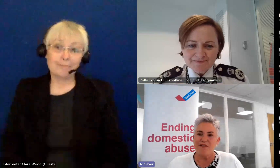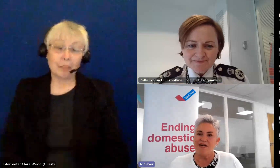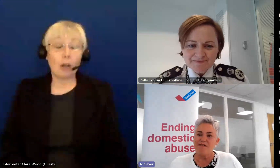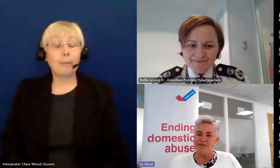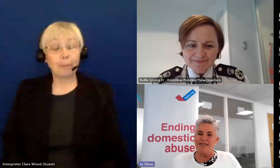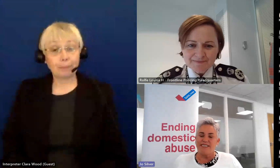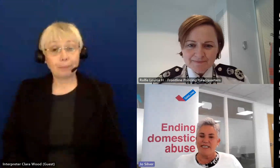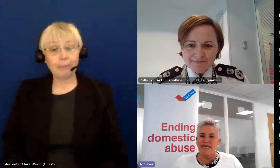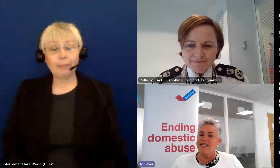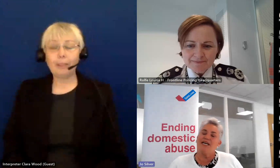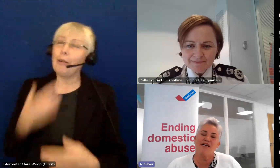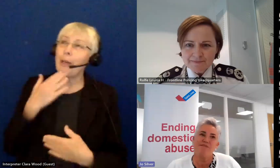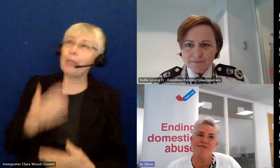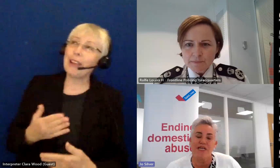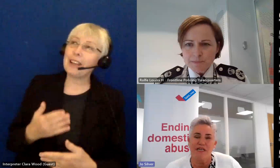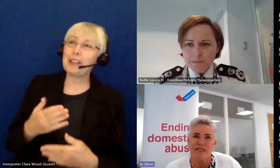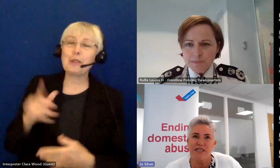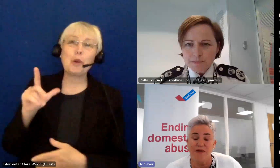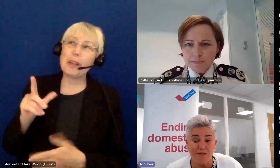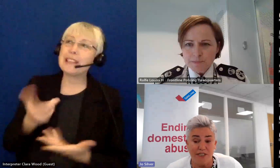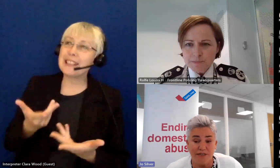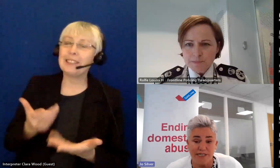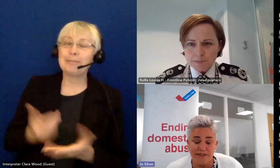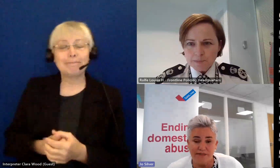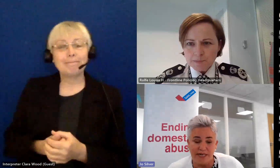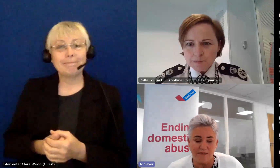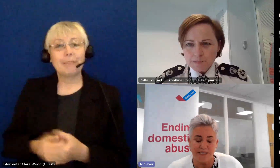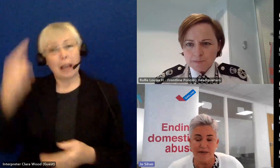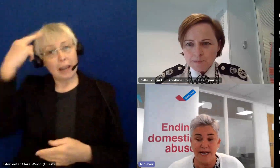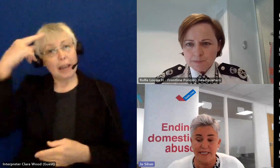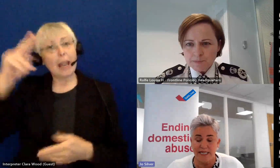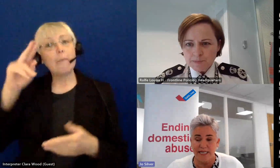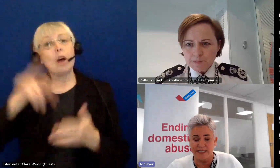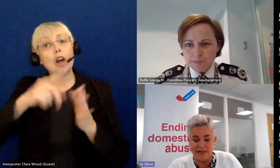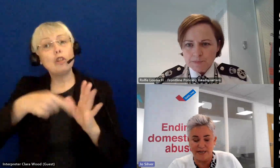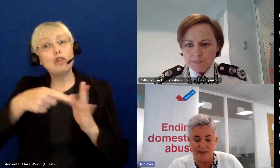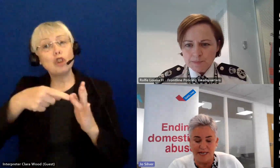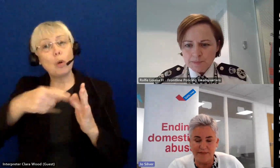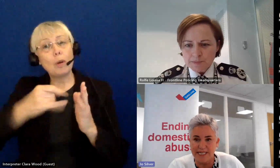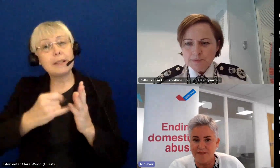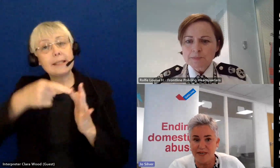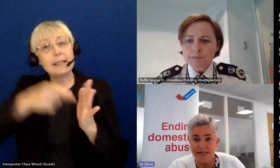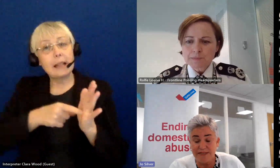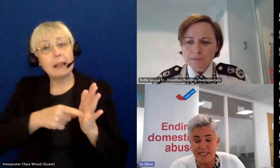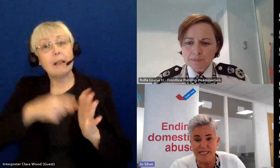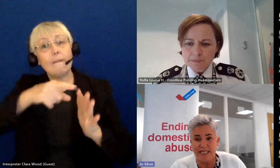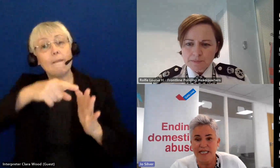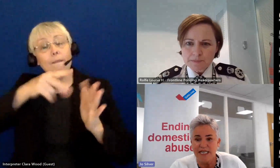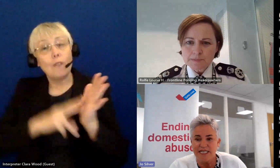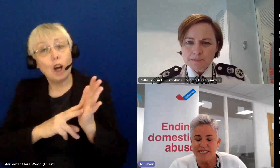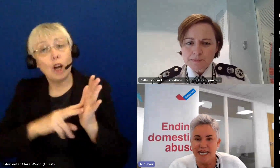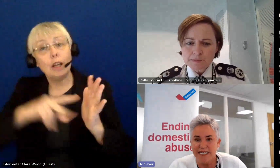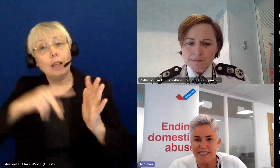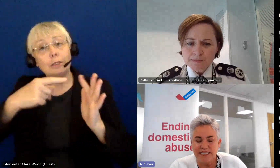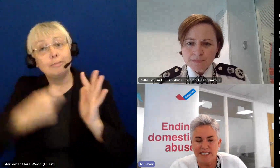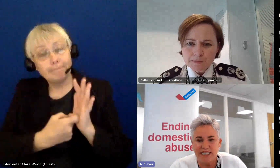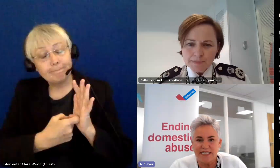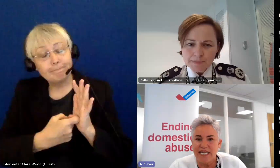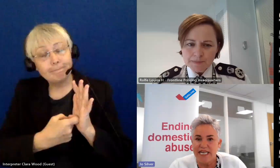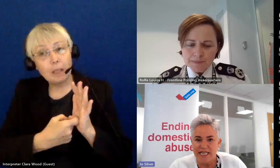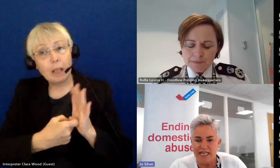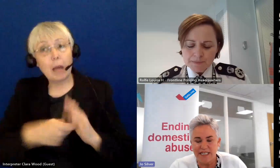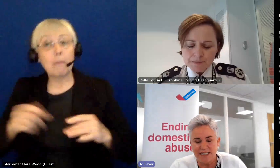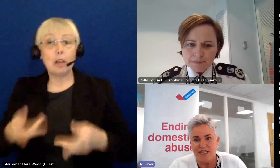Thank you, Louisa. So I'm Jo Silver, I'm the director at Safe Lives. Safe Lives is a